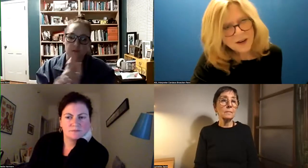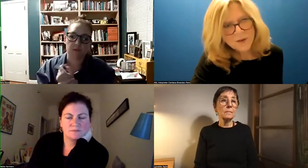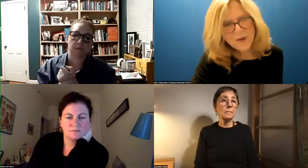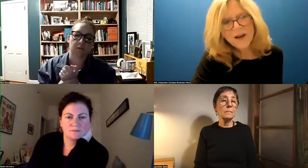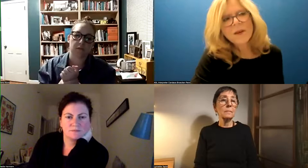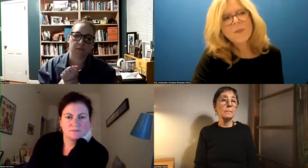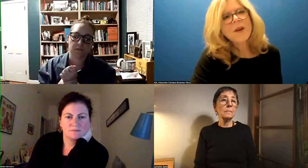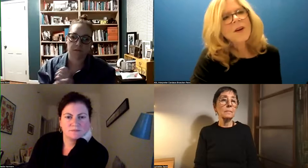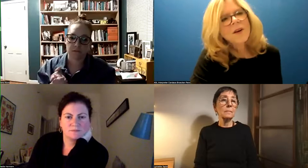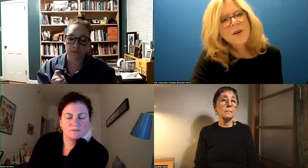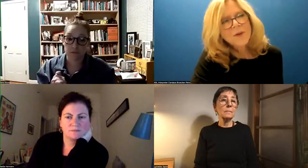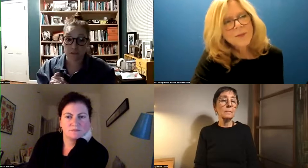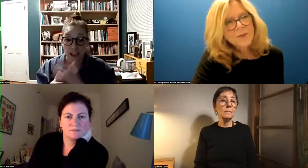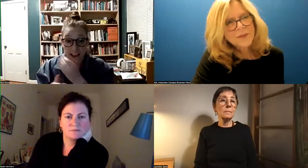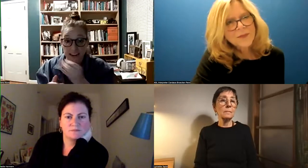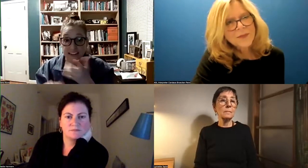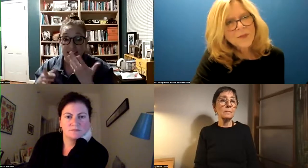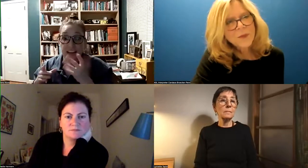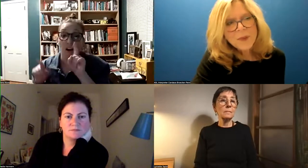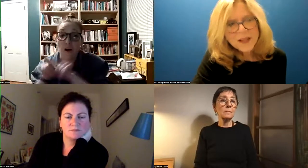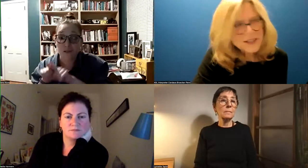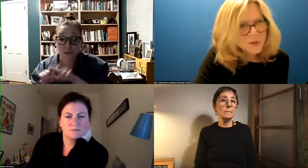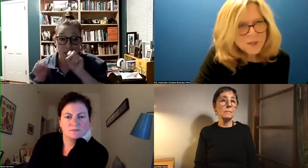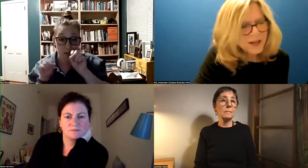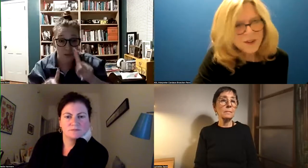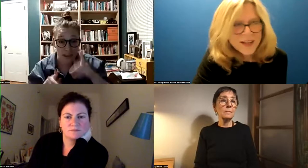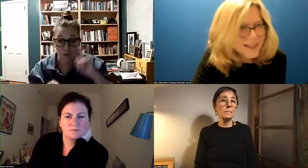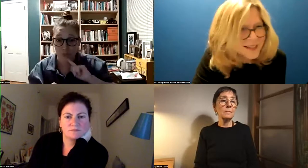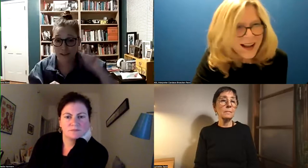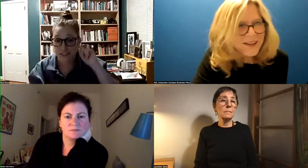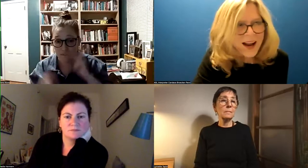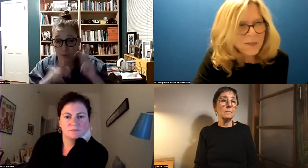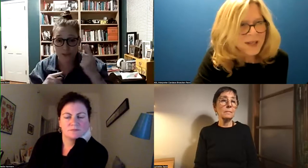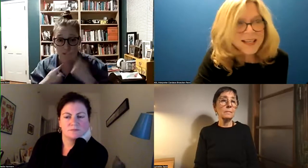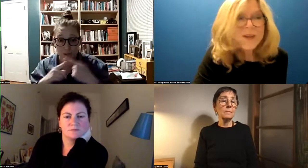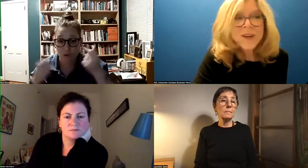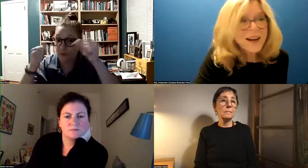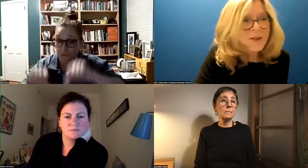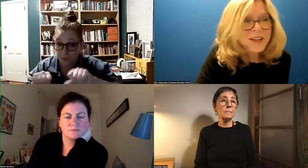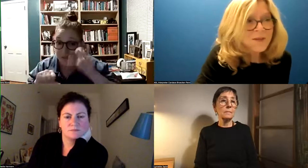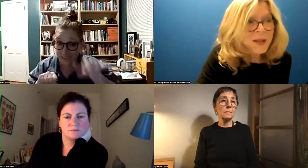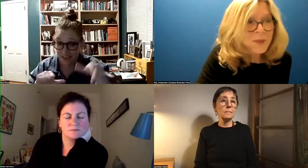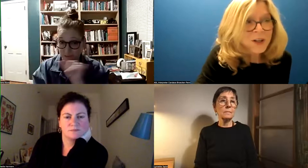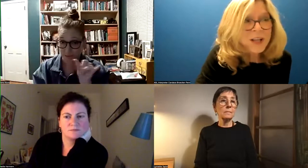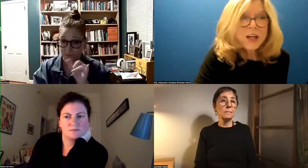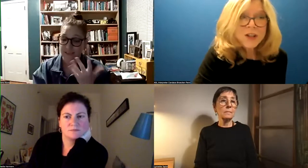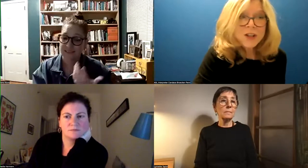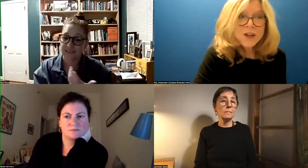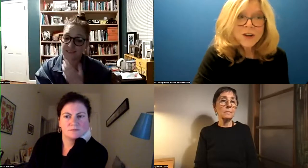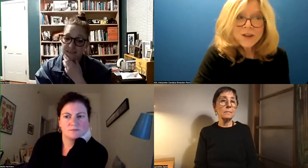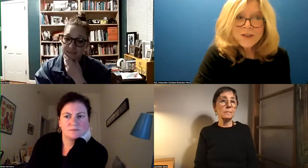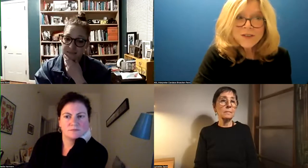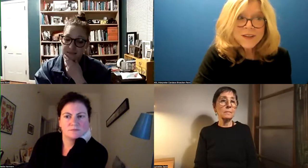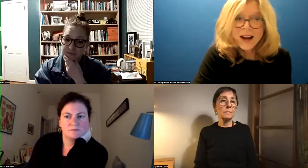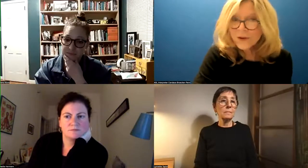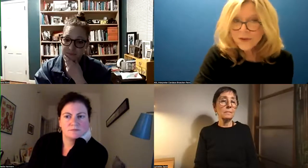looking down upon them, with being disrespectful. That doesn't have to happen. It is okay for deaf people to